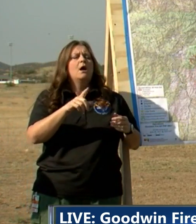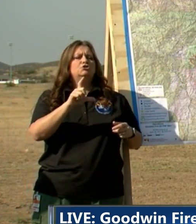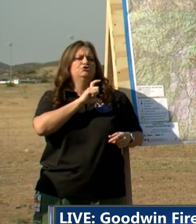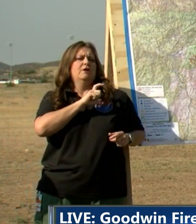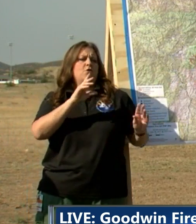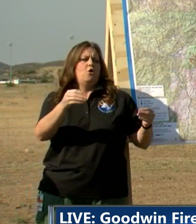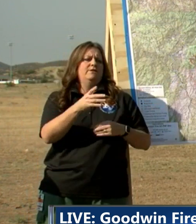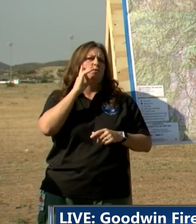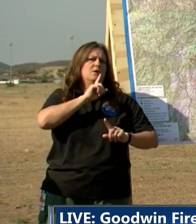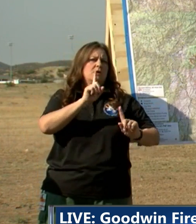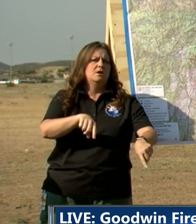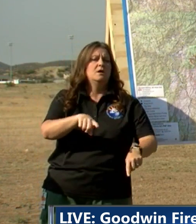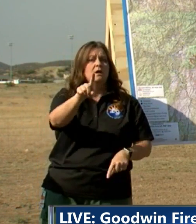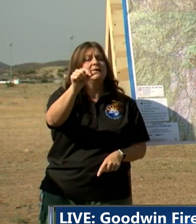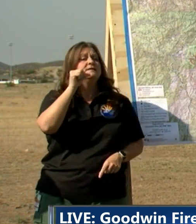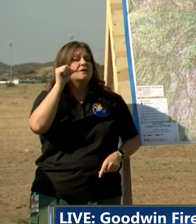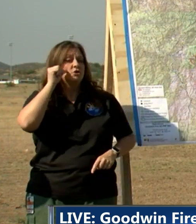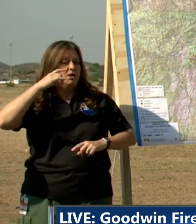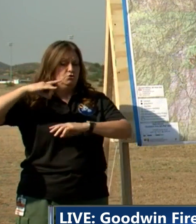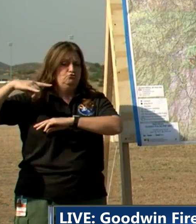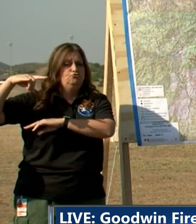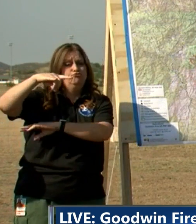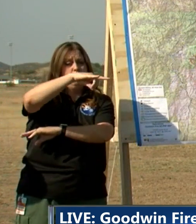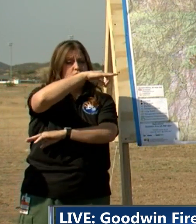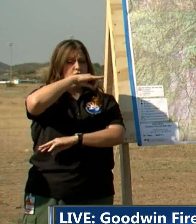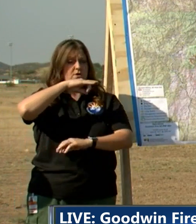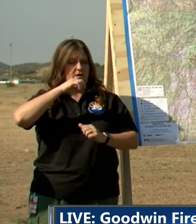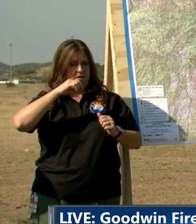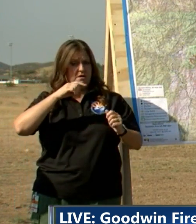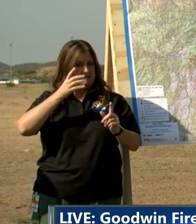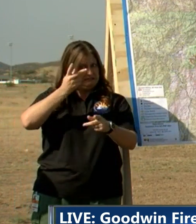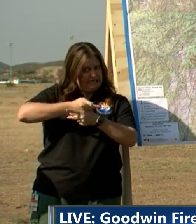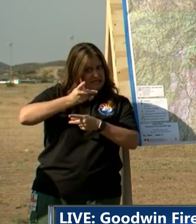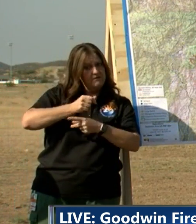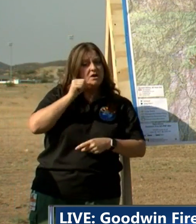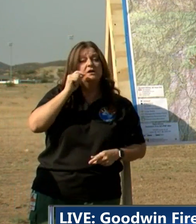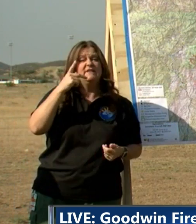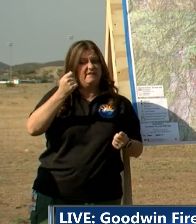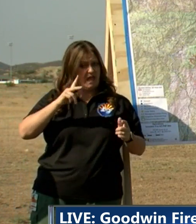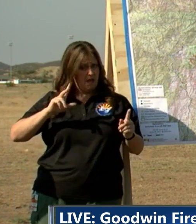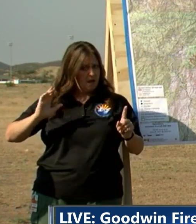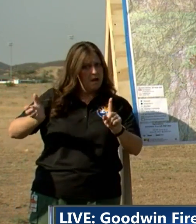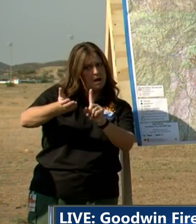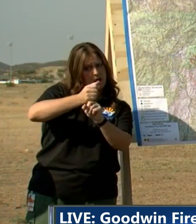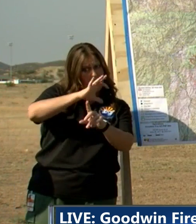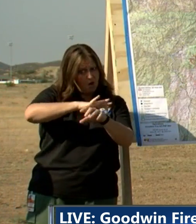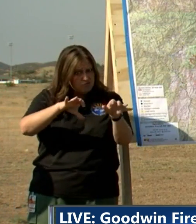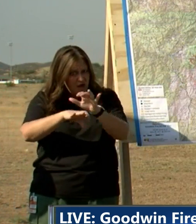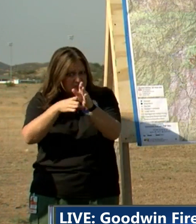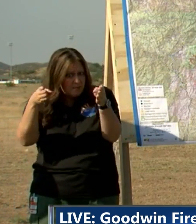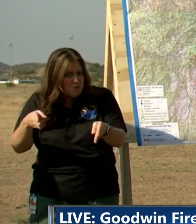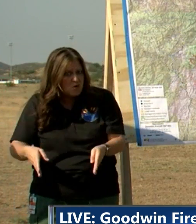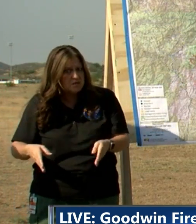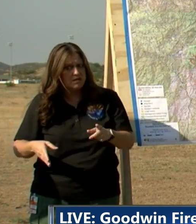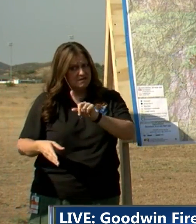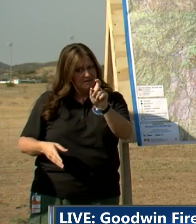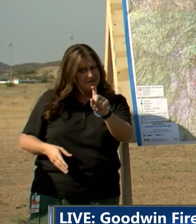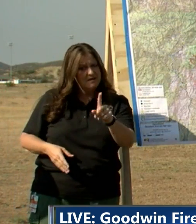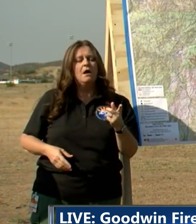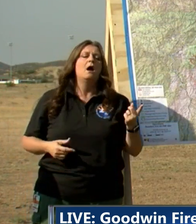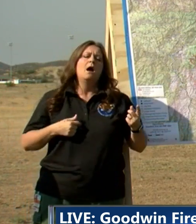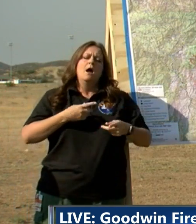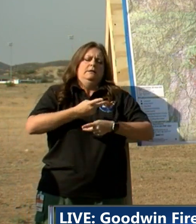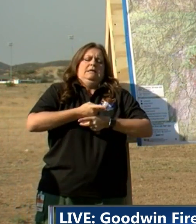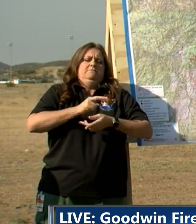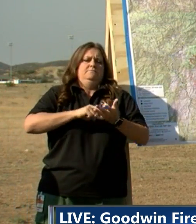personnel? situation was taken care of yesterday. Was there an arrest of an individual operating that drone? And when I talked about the drone and it being taken care of,